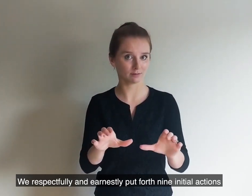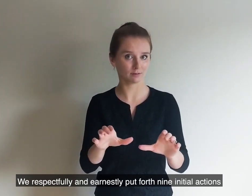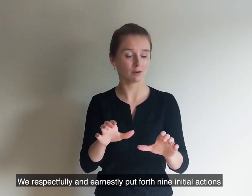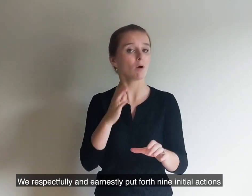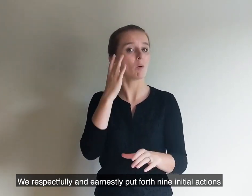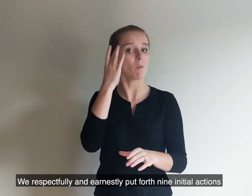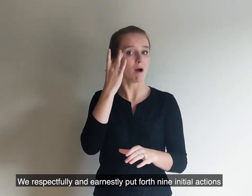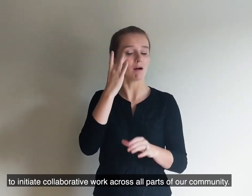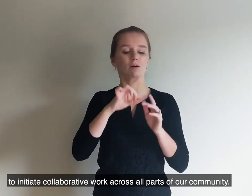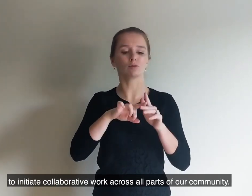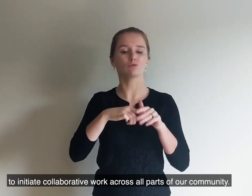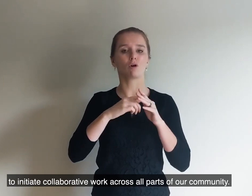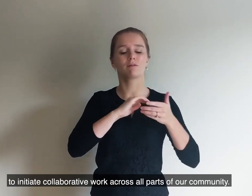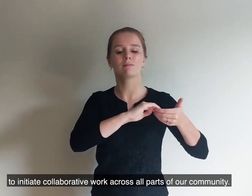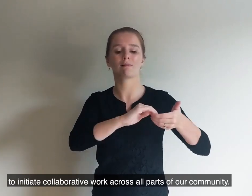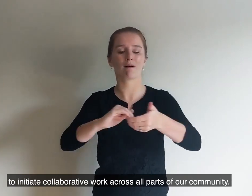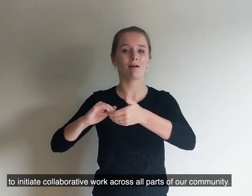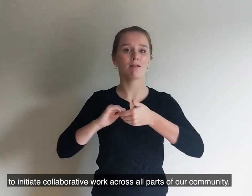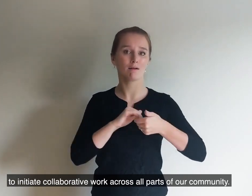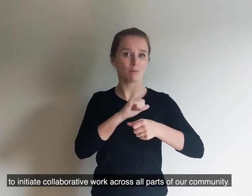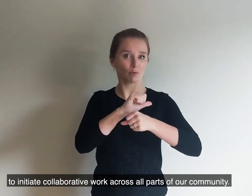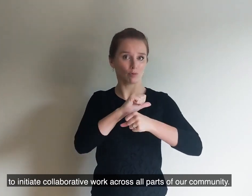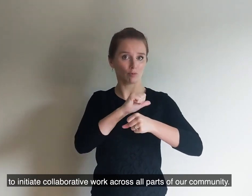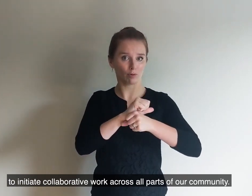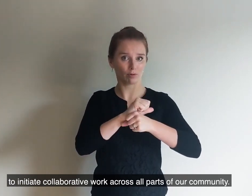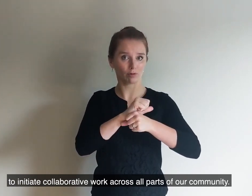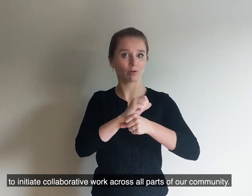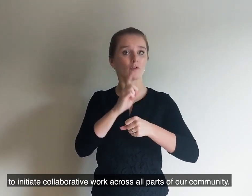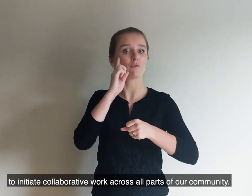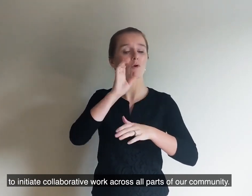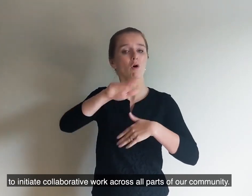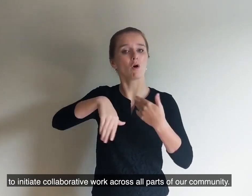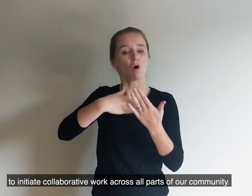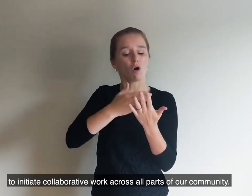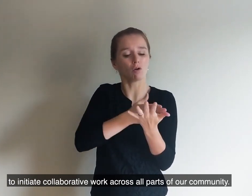to initiate collaborative work across all parts of our community.